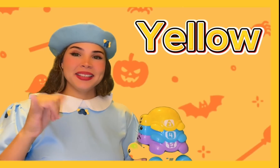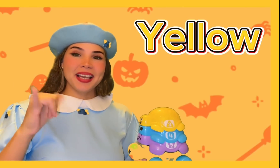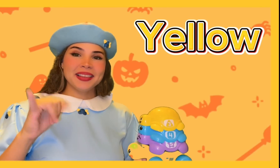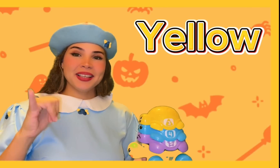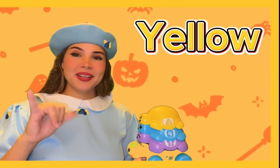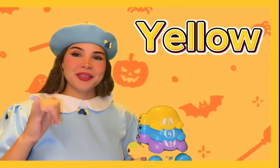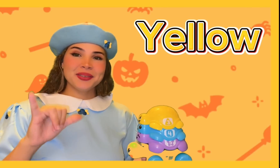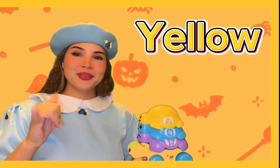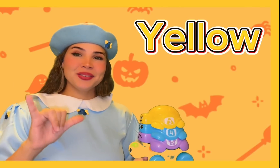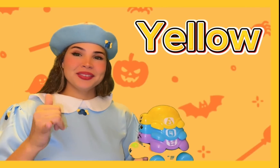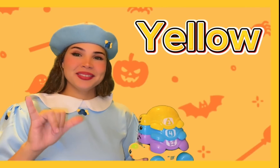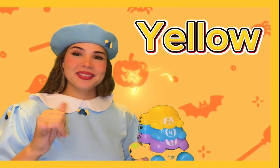Yellow.